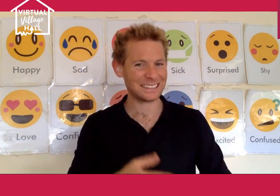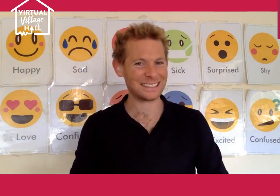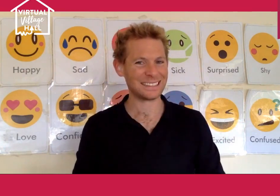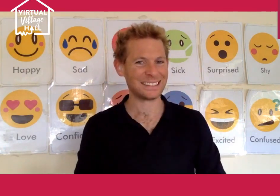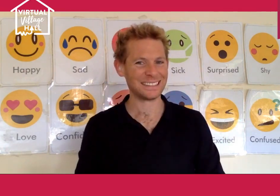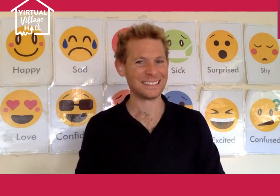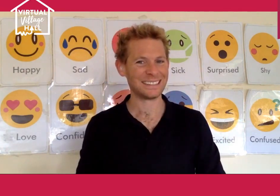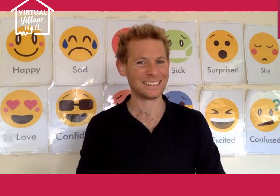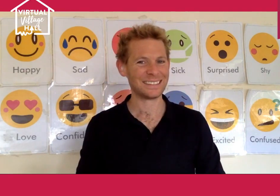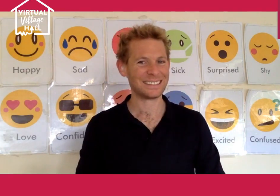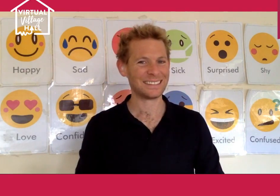Sick.